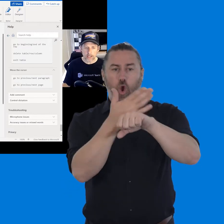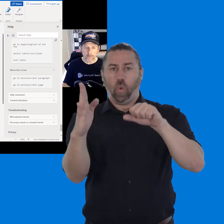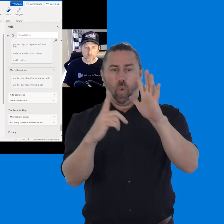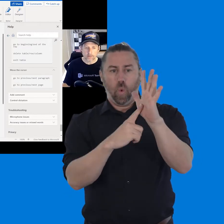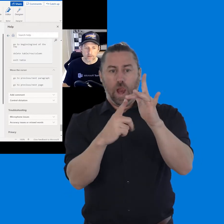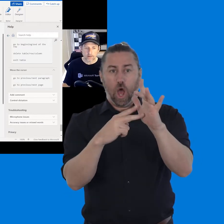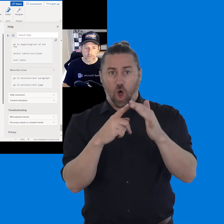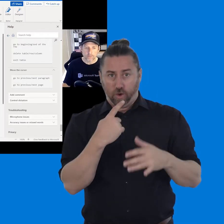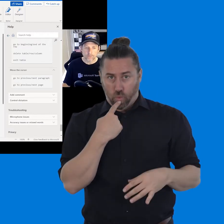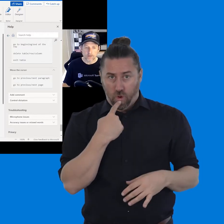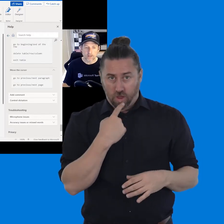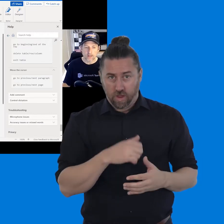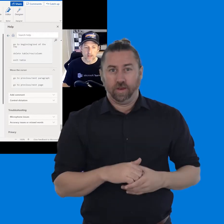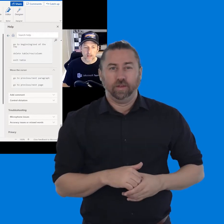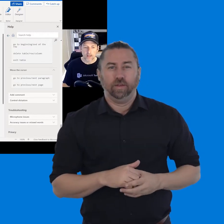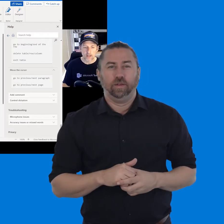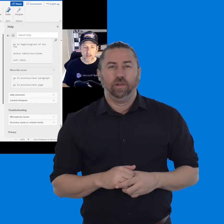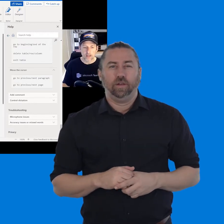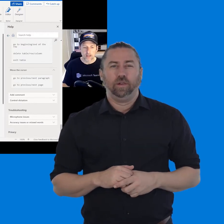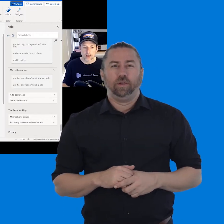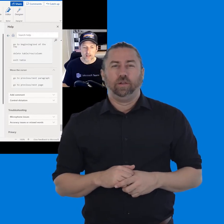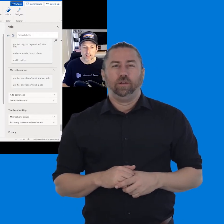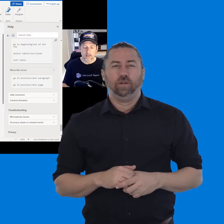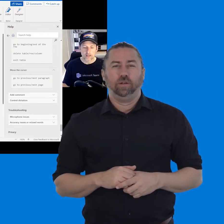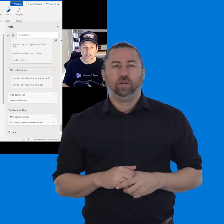New line.